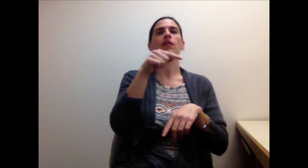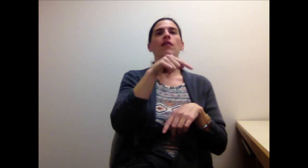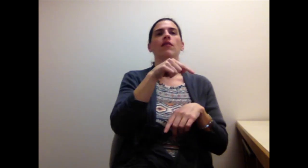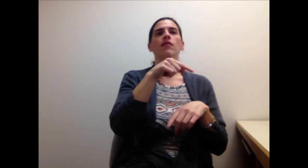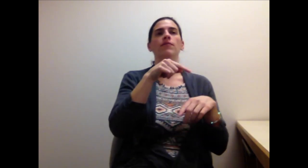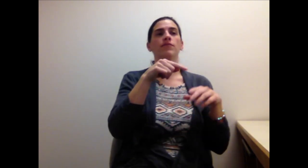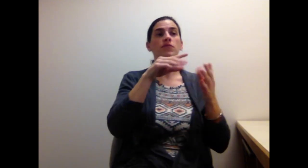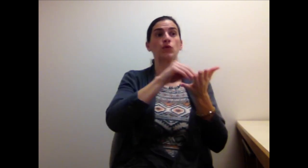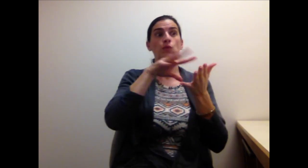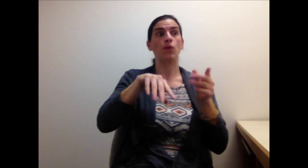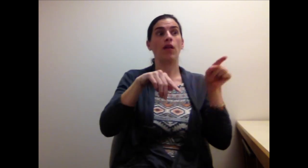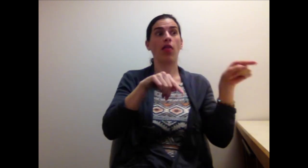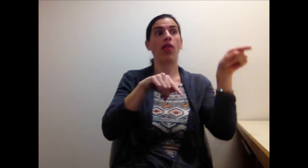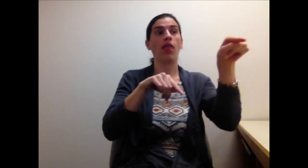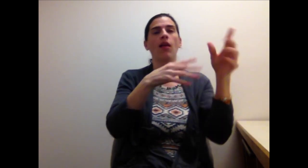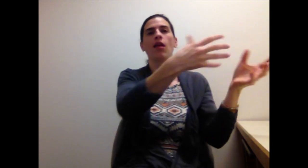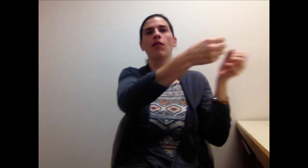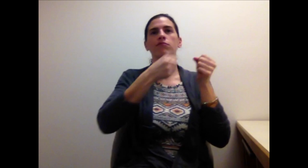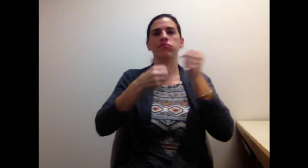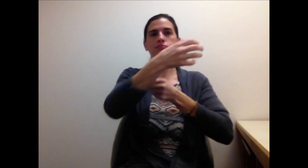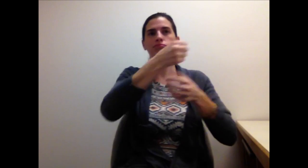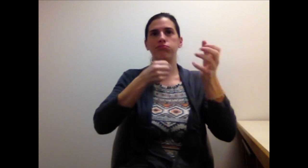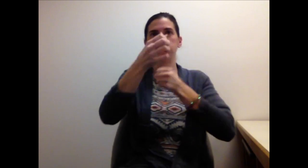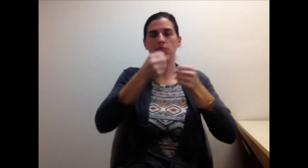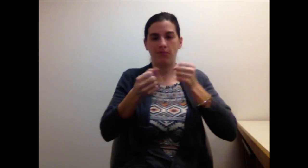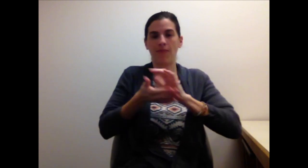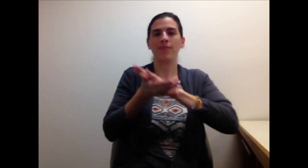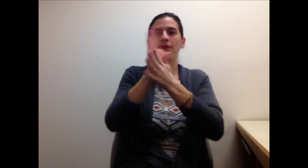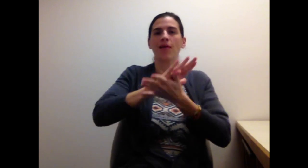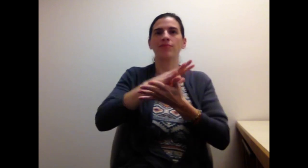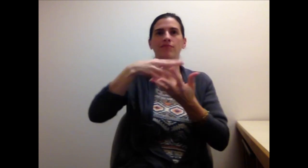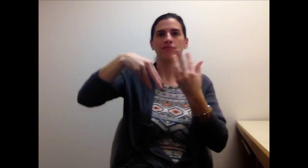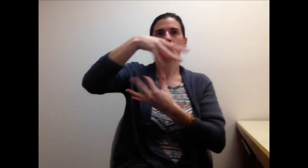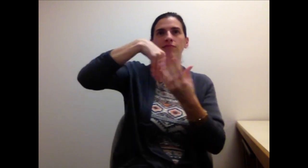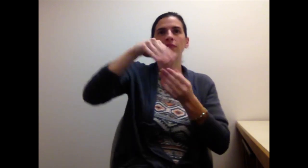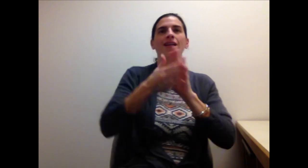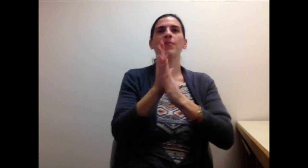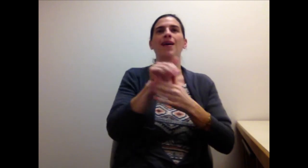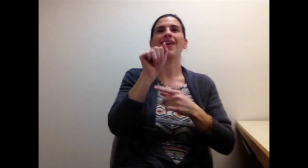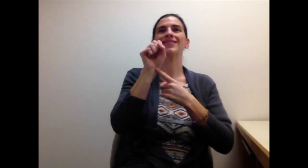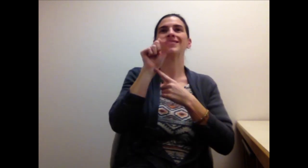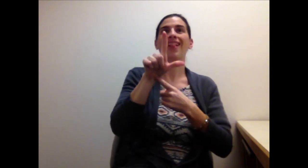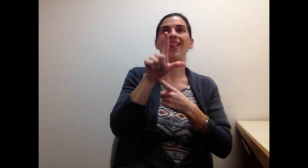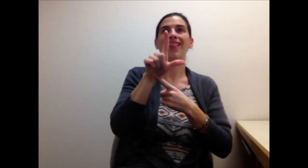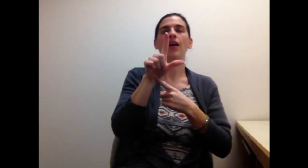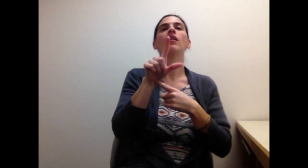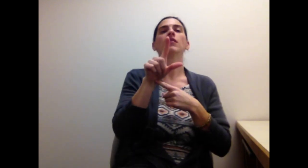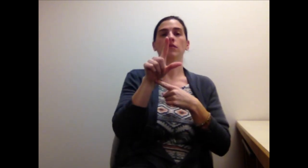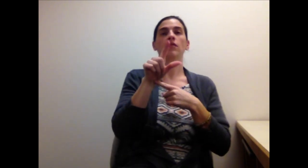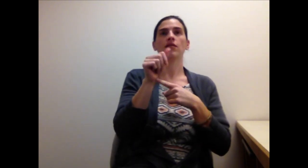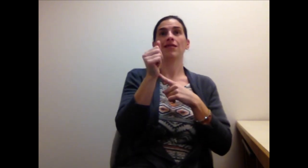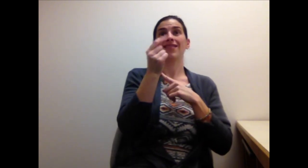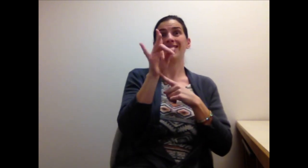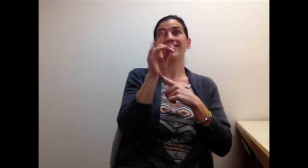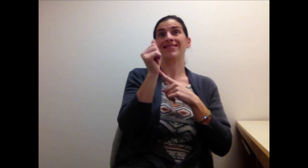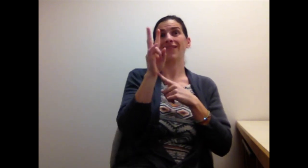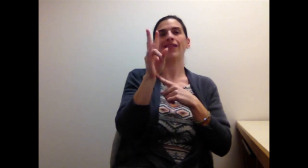Hartford, Connecticut. So they took students from Martha's Vineyard, from those who use home sign, taught them French